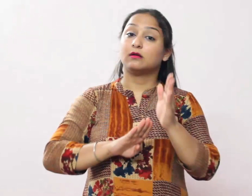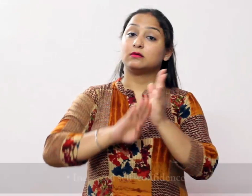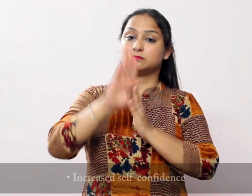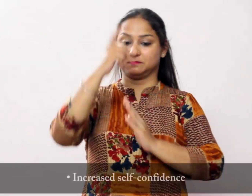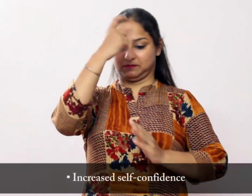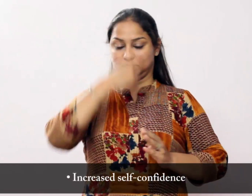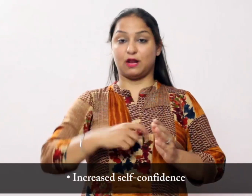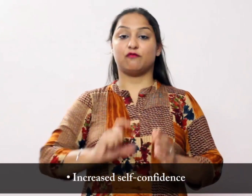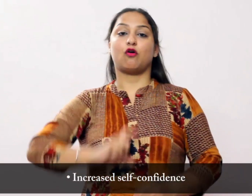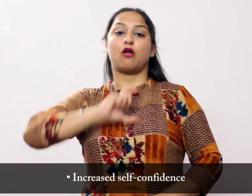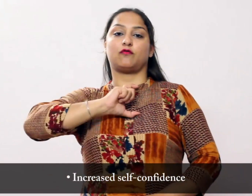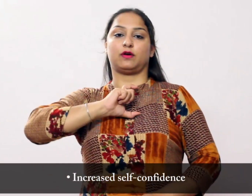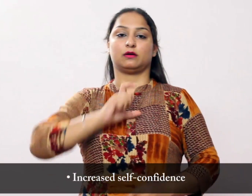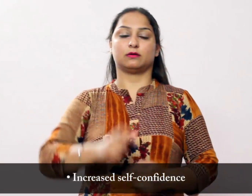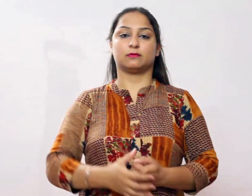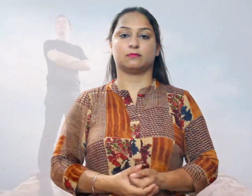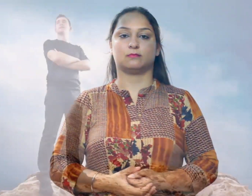Increased self-confidence.